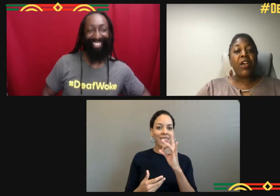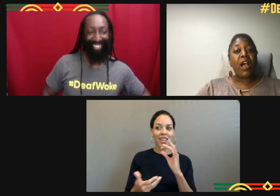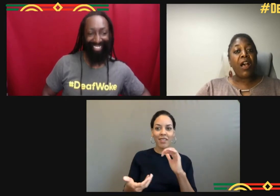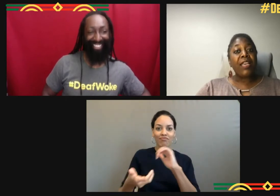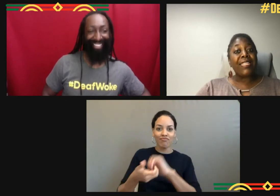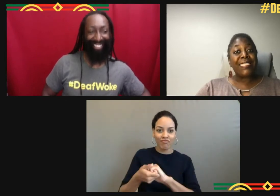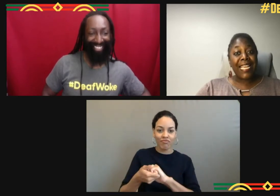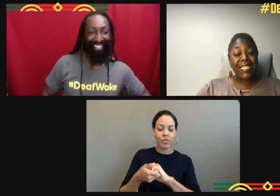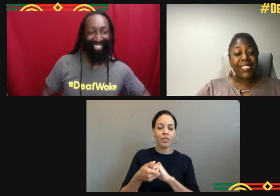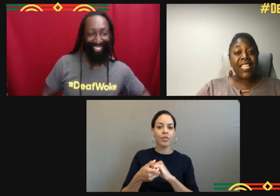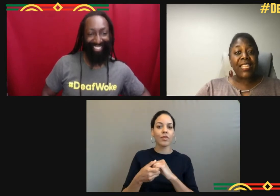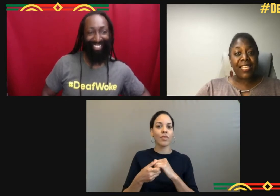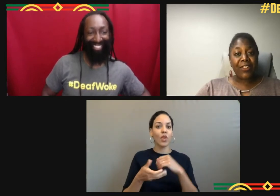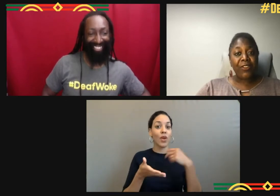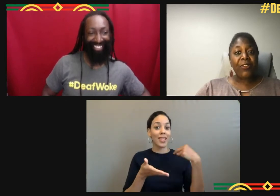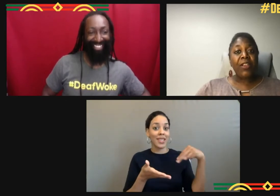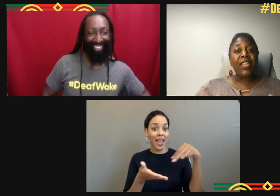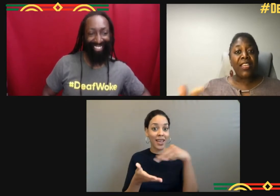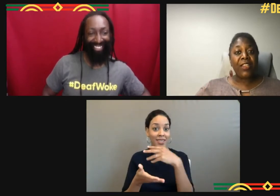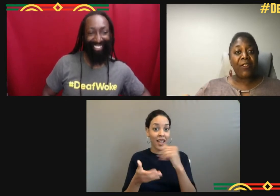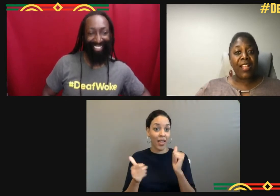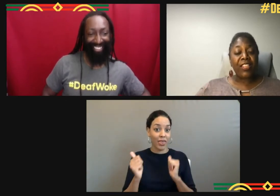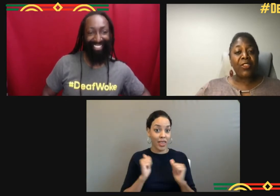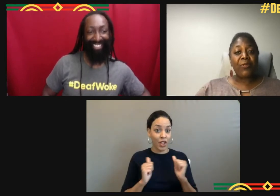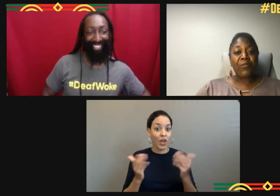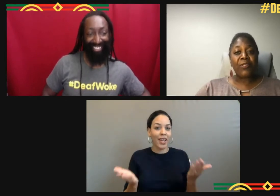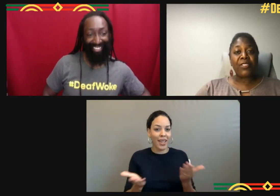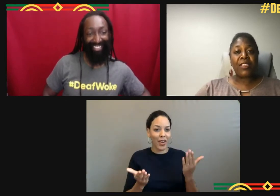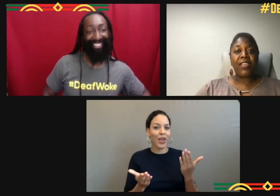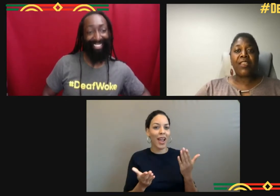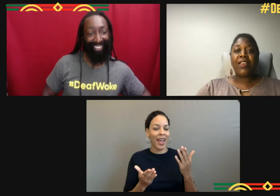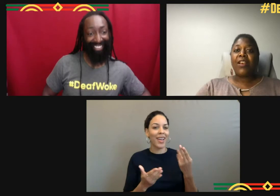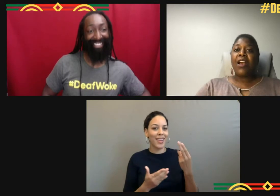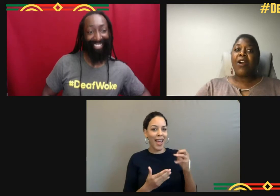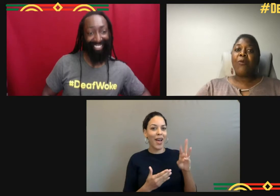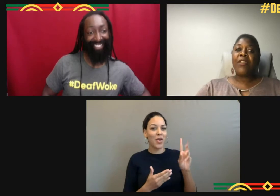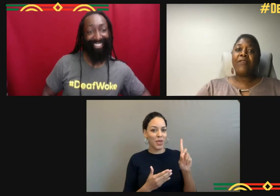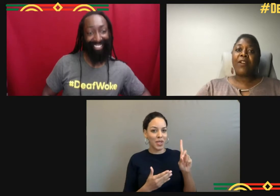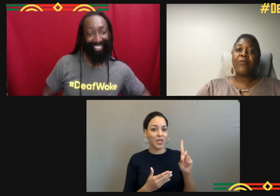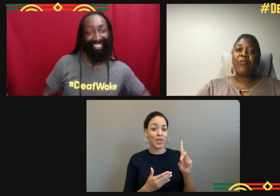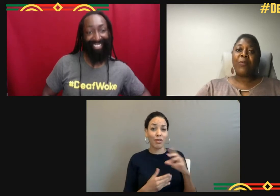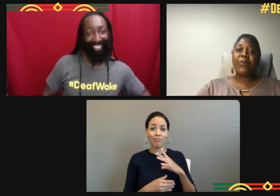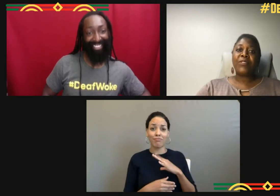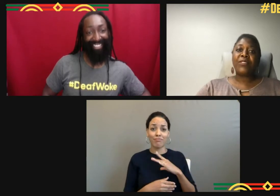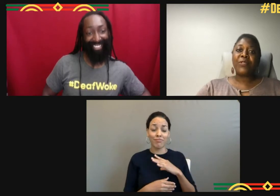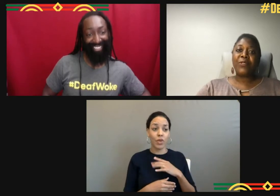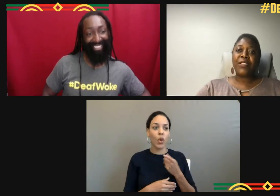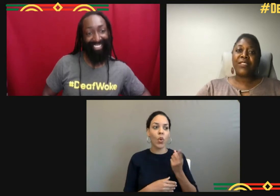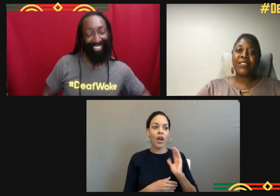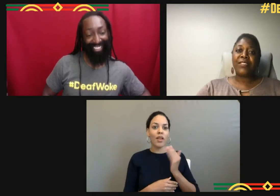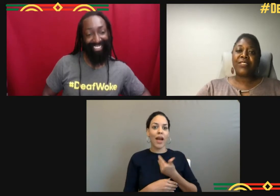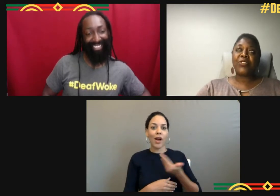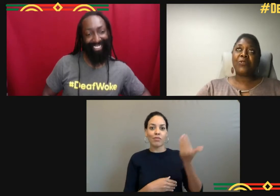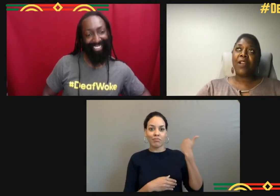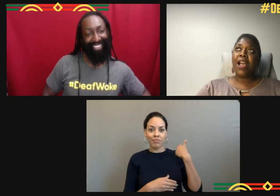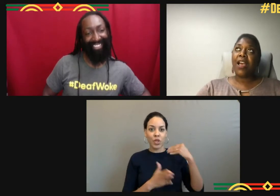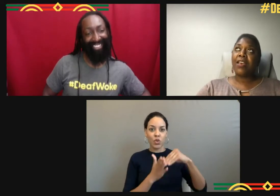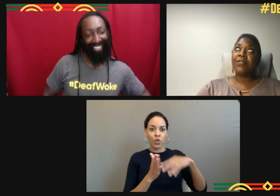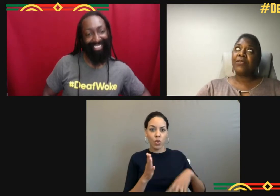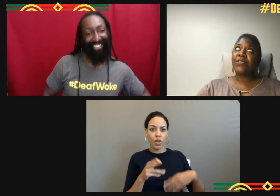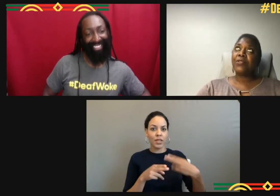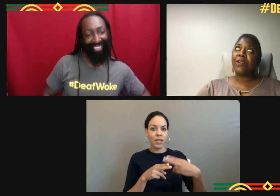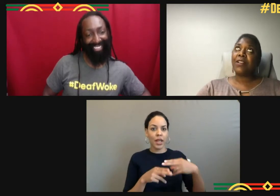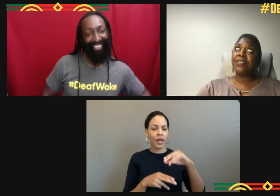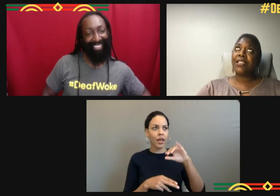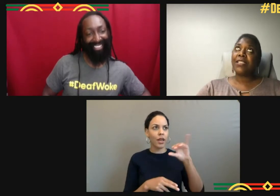collaboration in dance and theater here at the university. One of our former students,